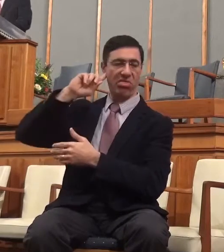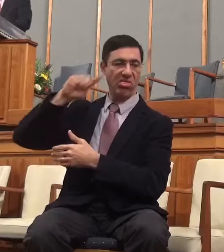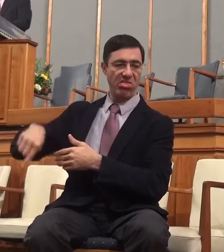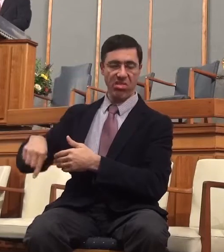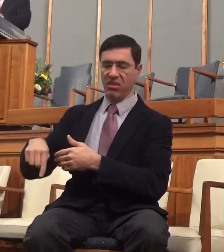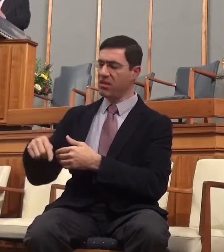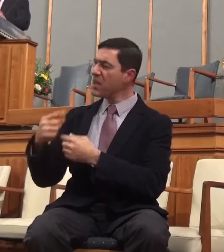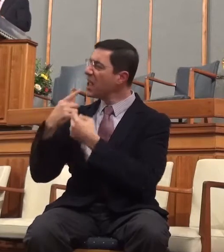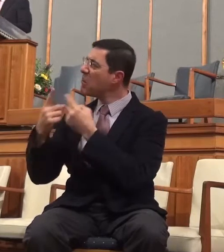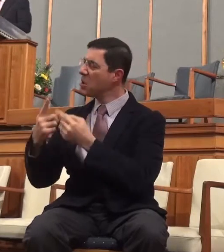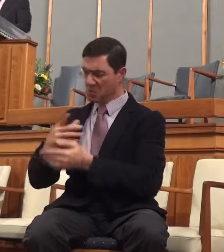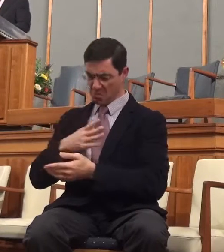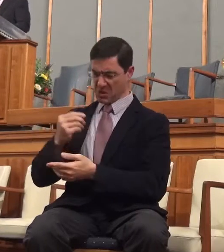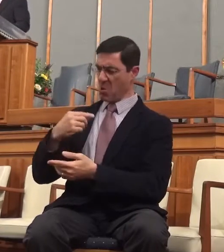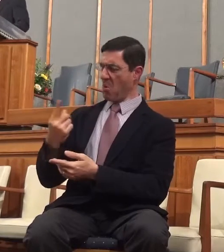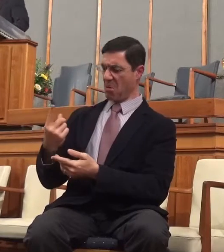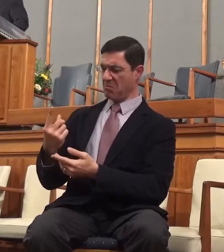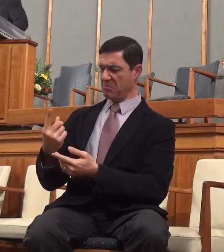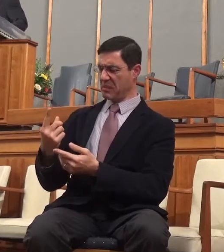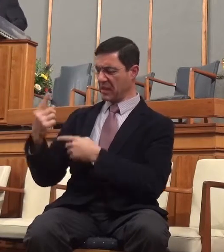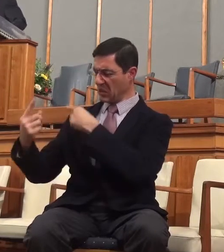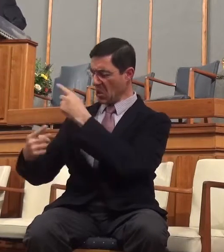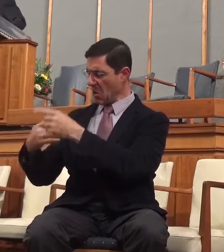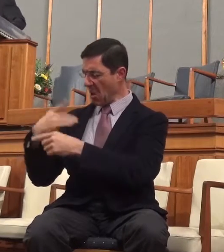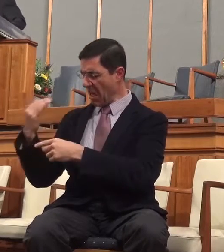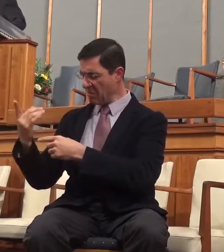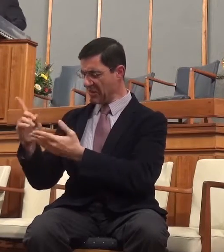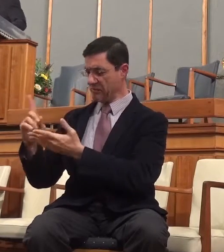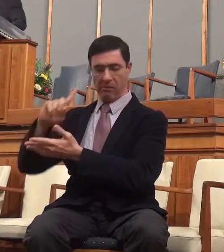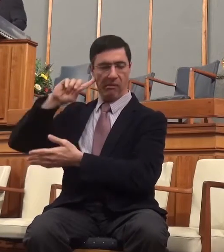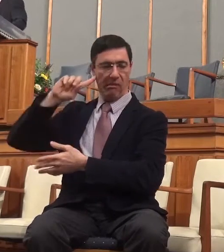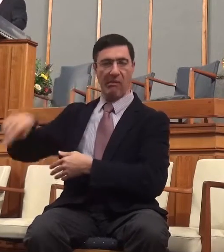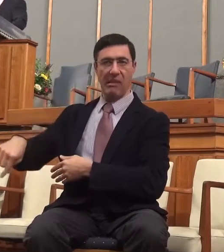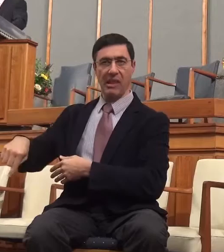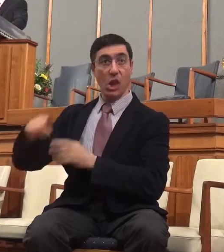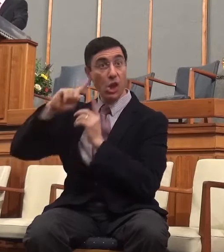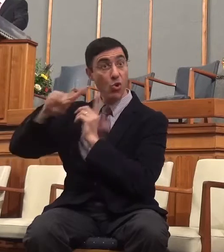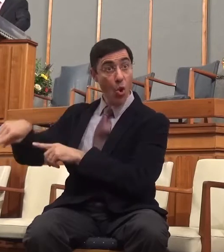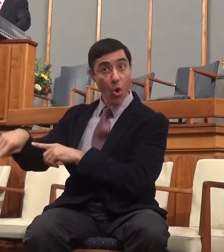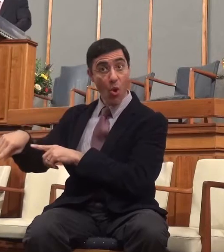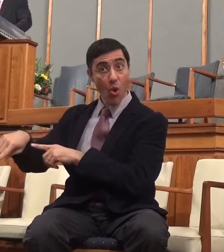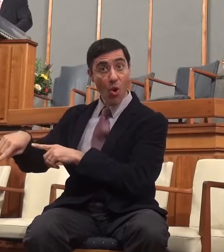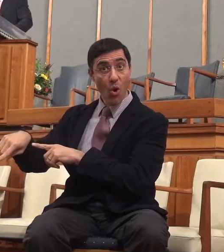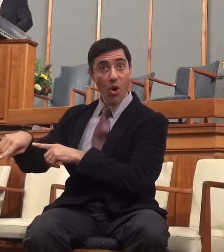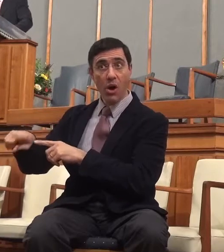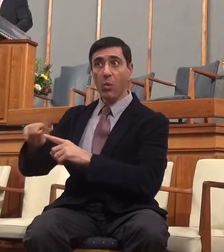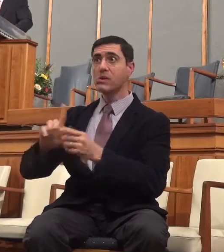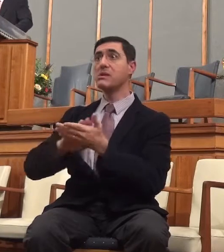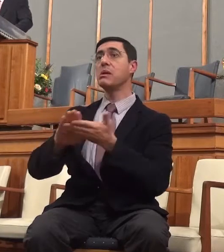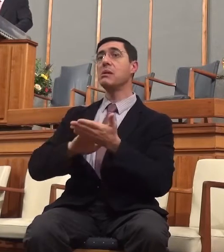soul and eternity and life and how it ought to be lived, well, you limit